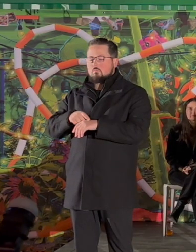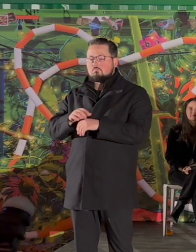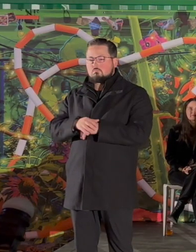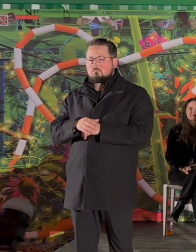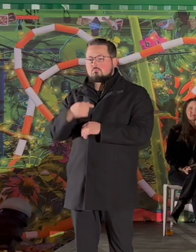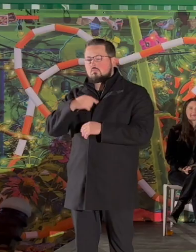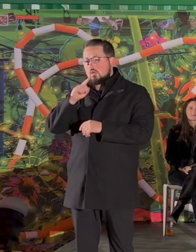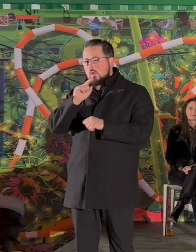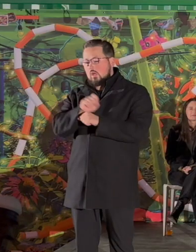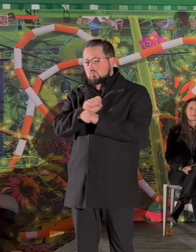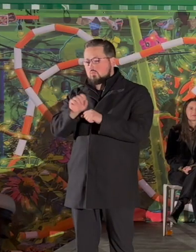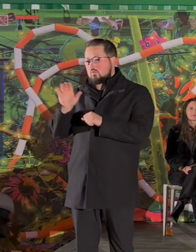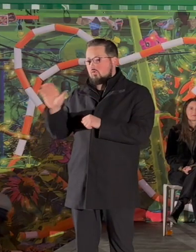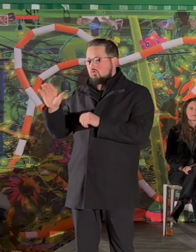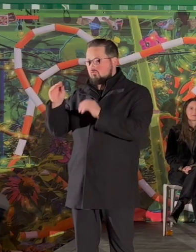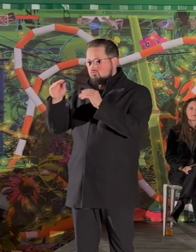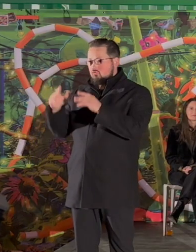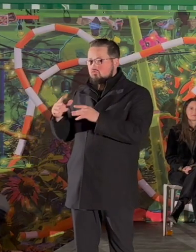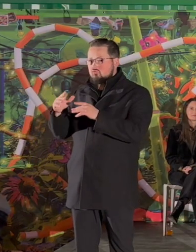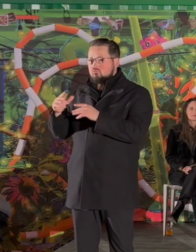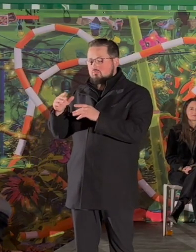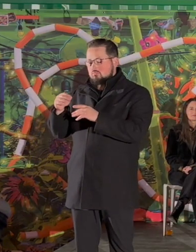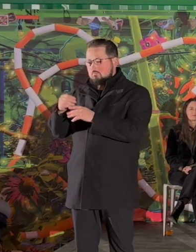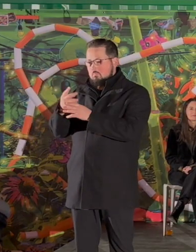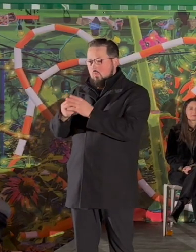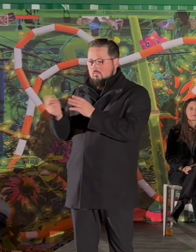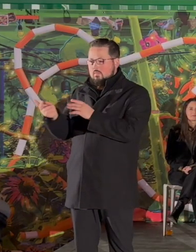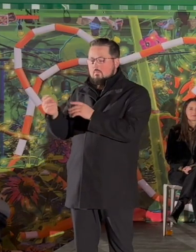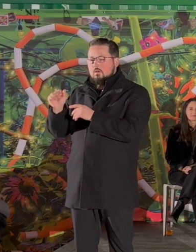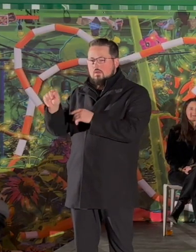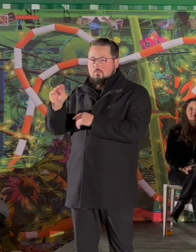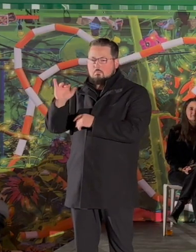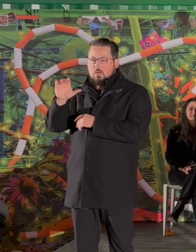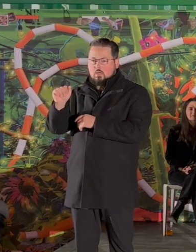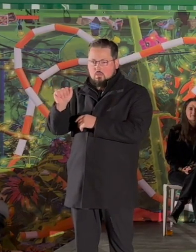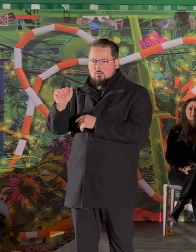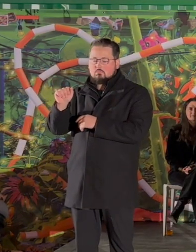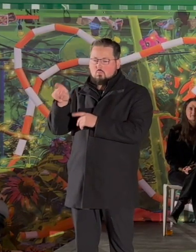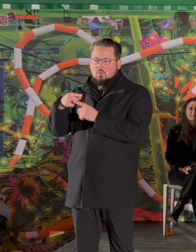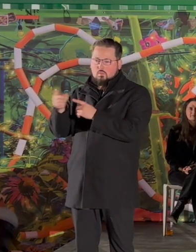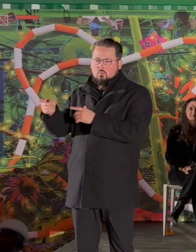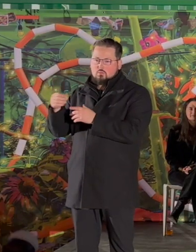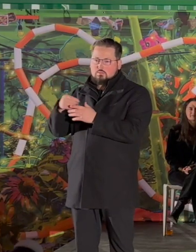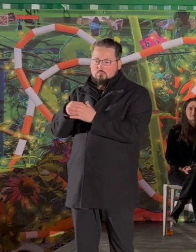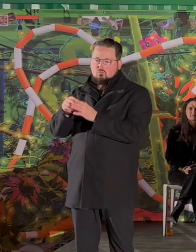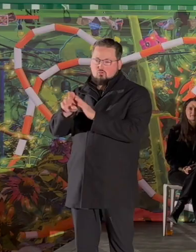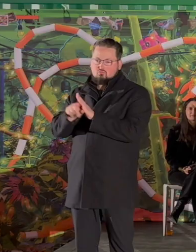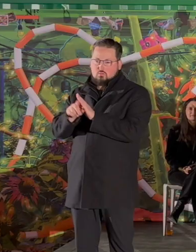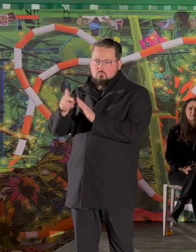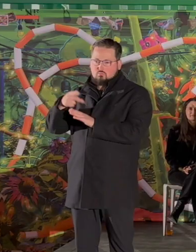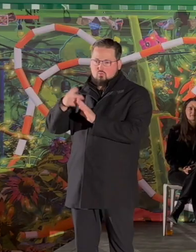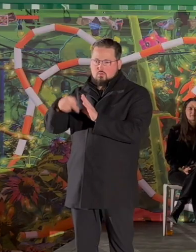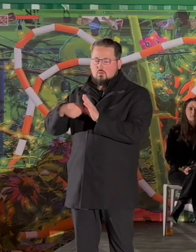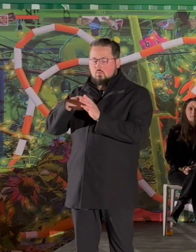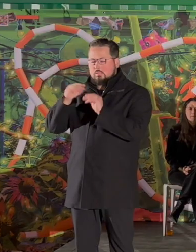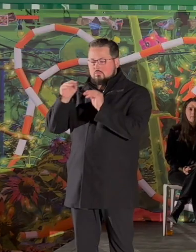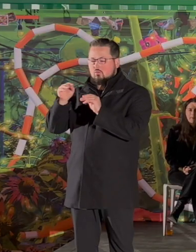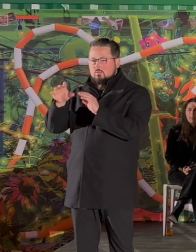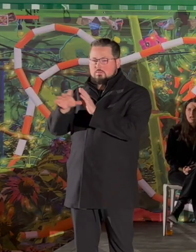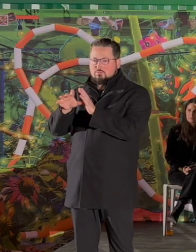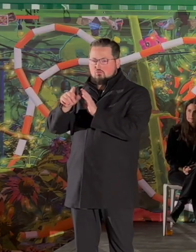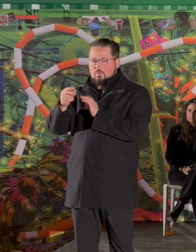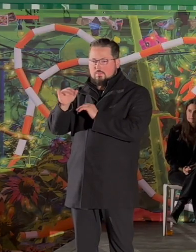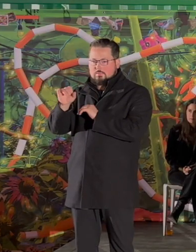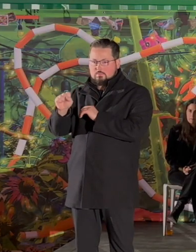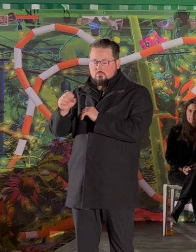the instructor and did studio visit with both of them at Micah as undergrads when I taught senior thesis.